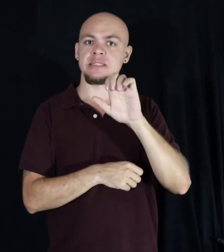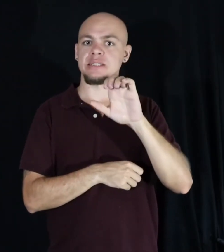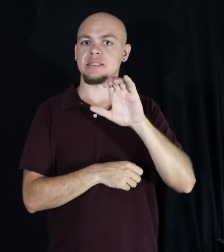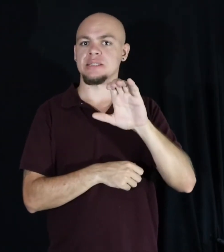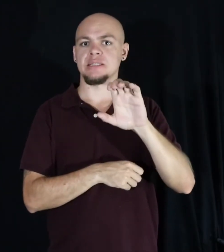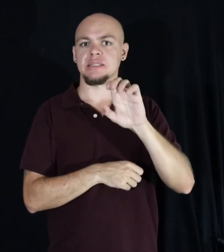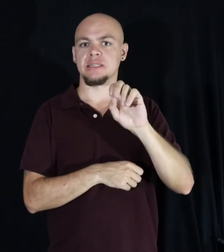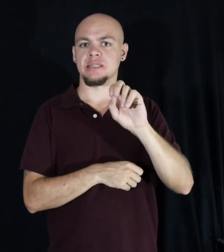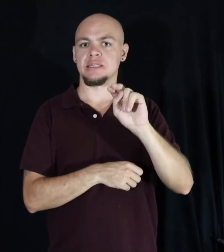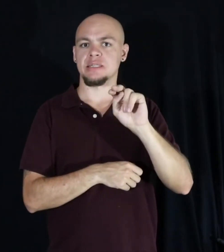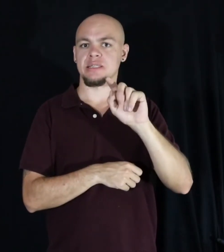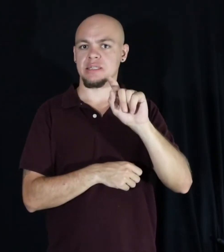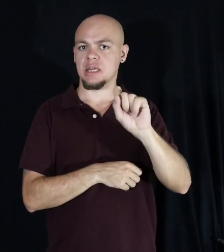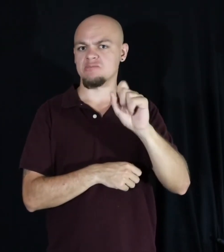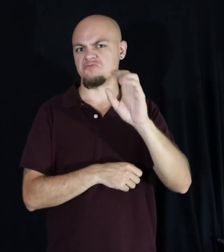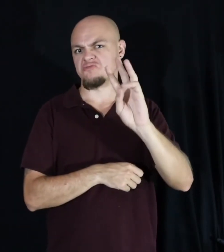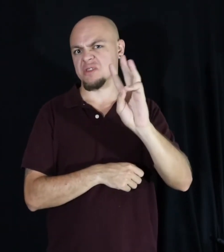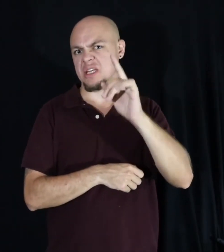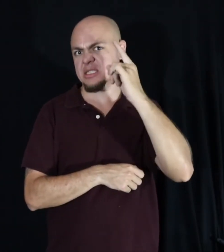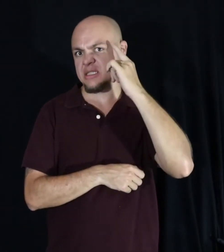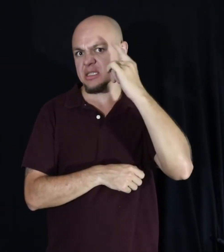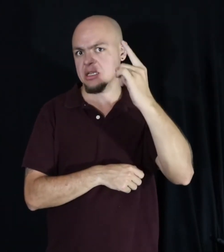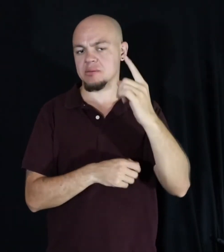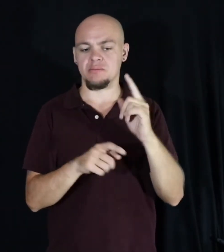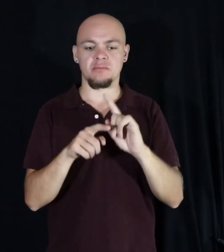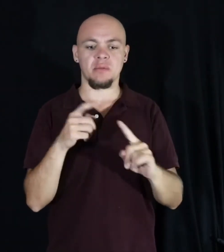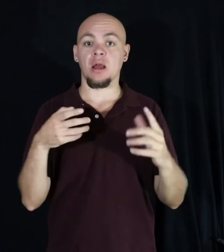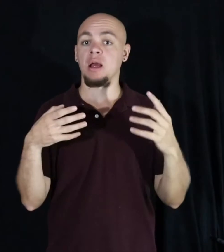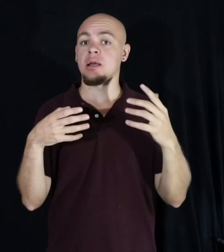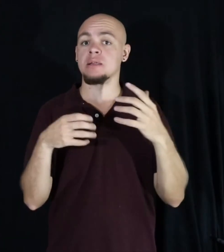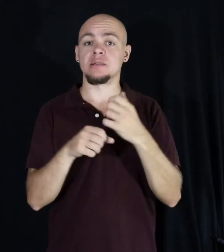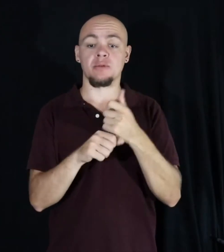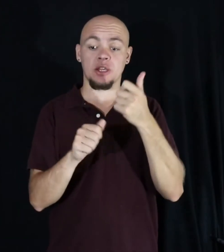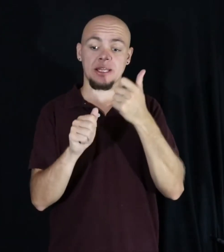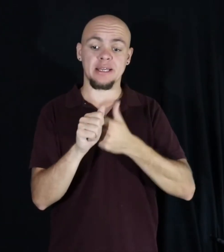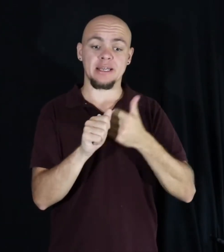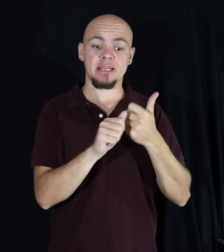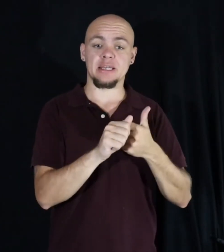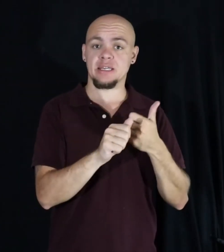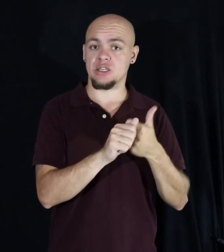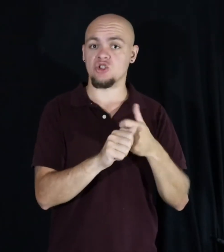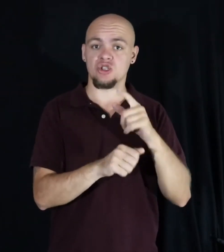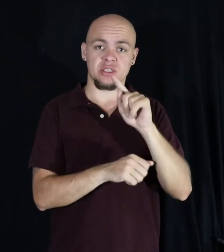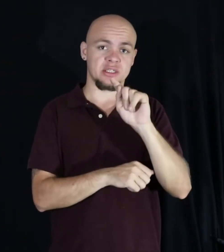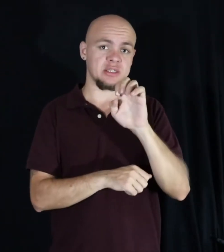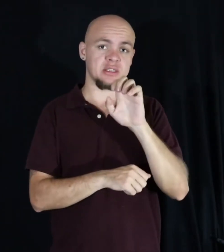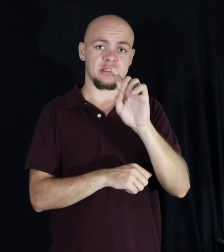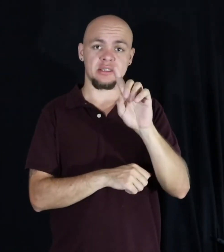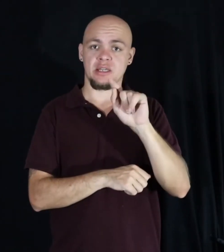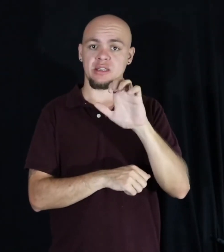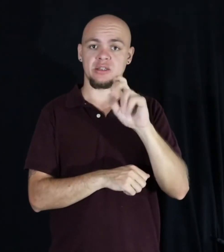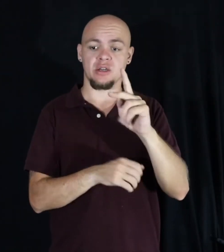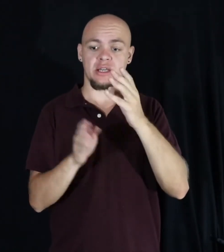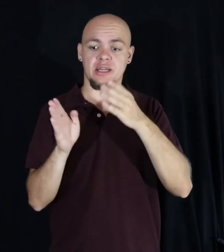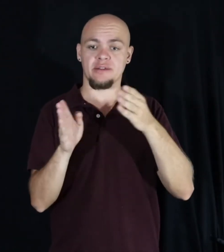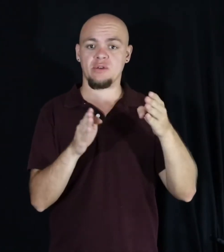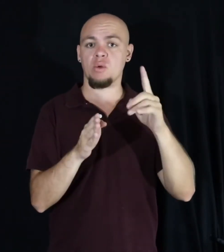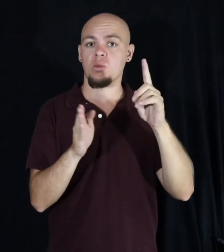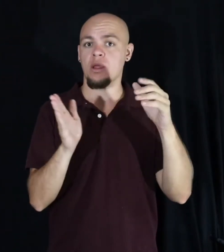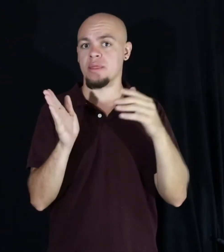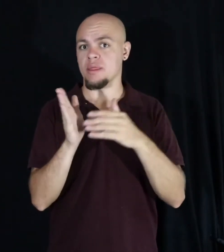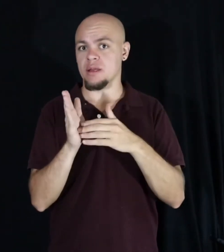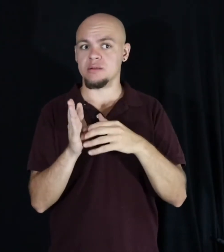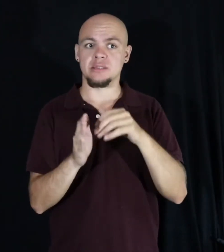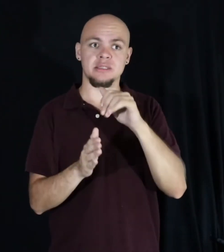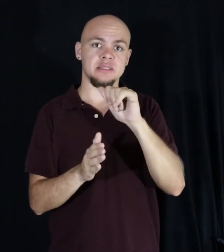Now, even then, unfortunately, it's not possible to summarize each TED Talk individually, because if you do the math, you have 1,000 TED Talks, you pay